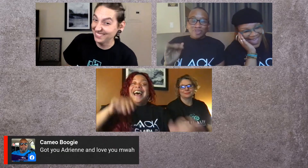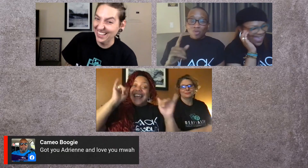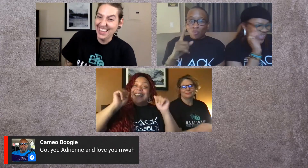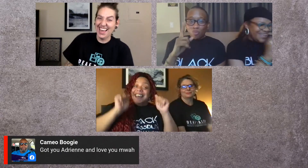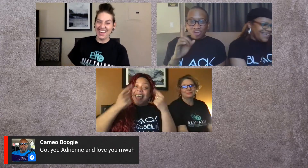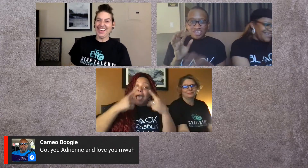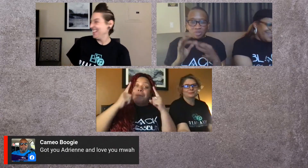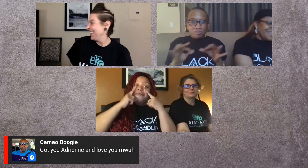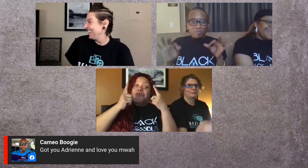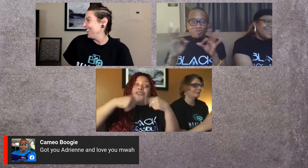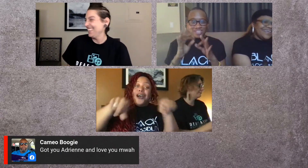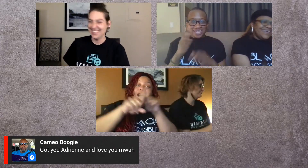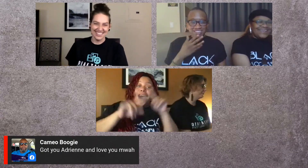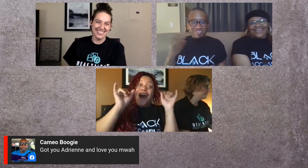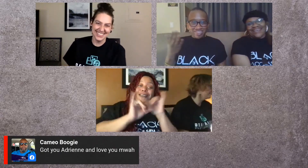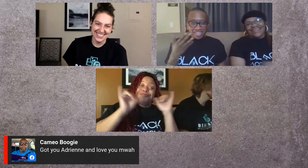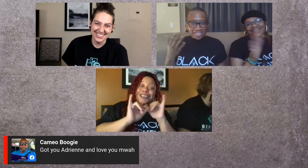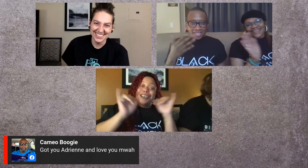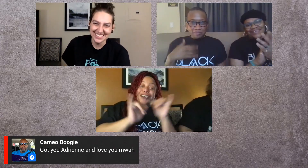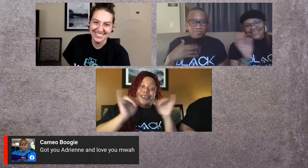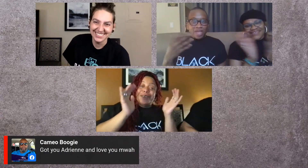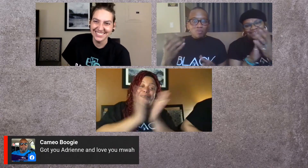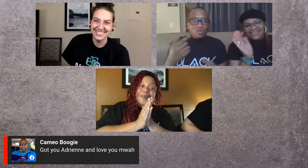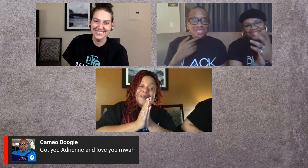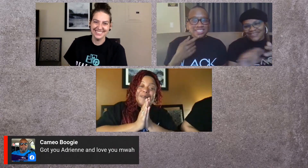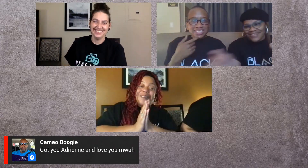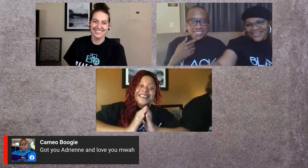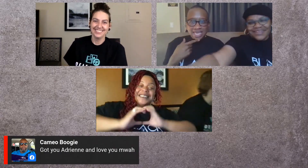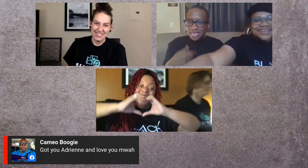So that's why we're all here.